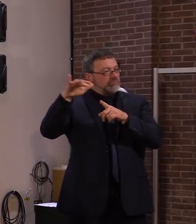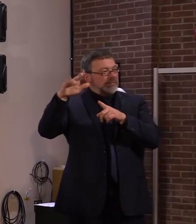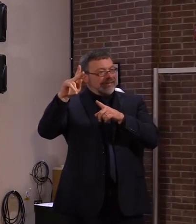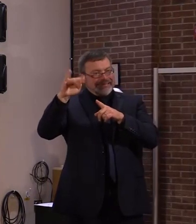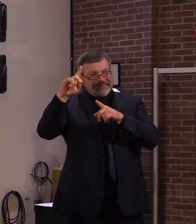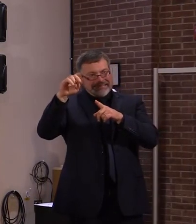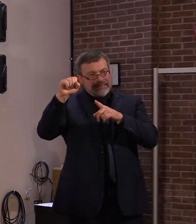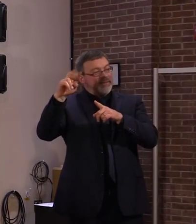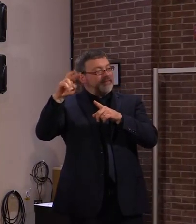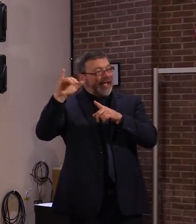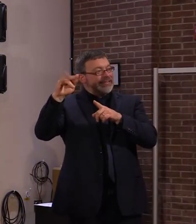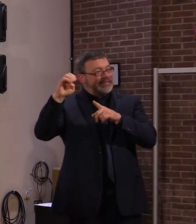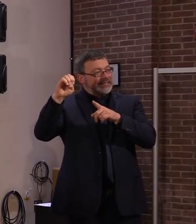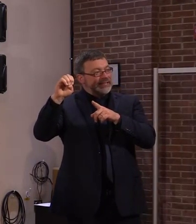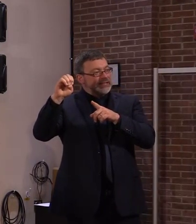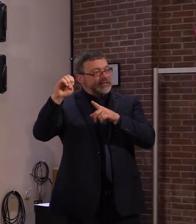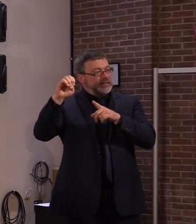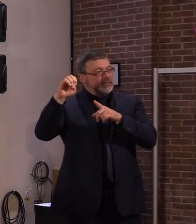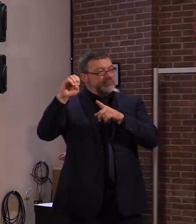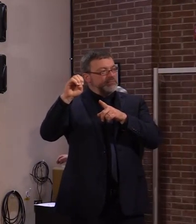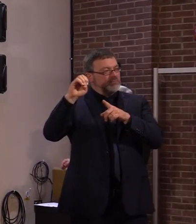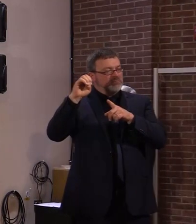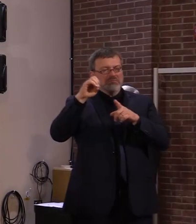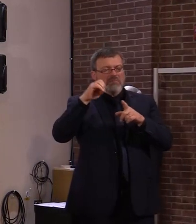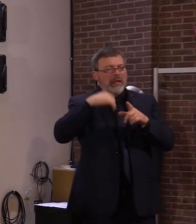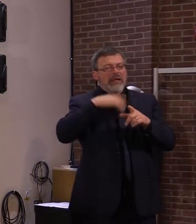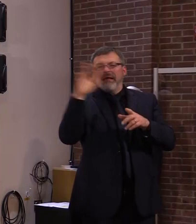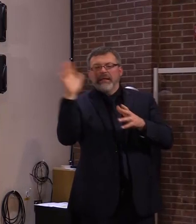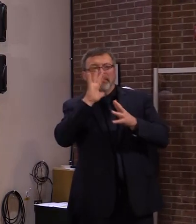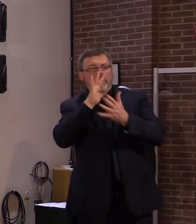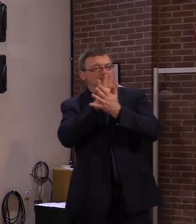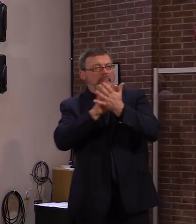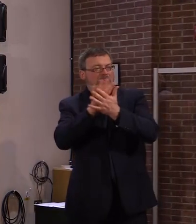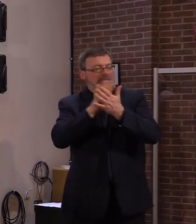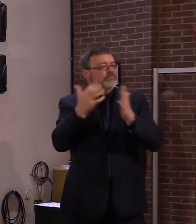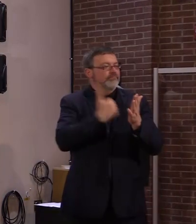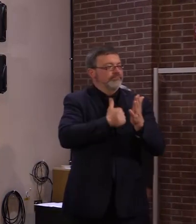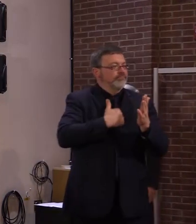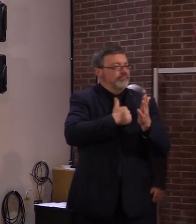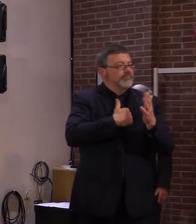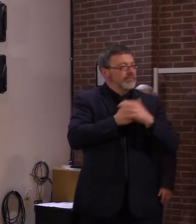healthvermont.gov/kidsvaccine. That didn't come out right.